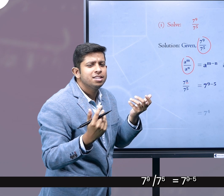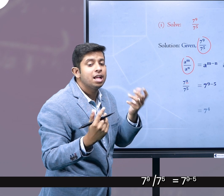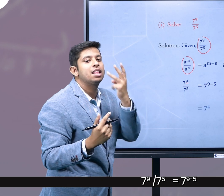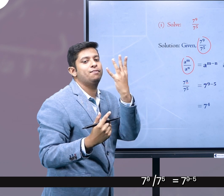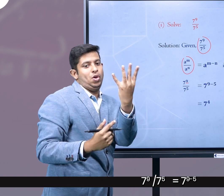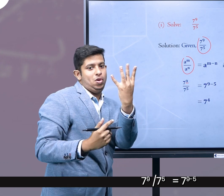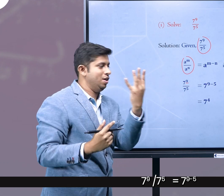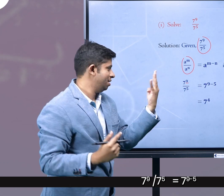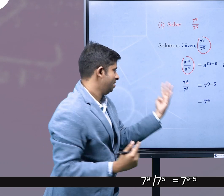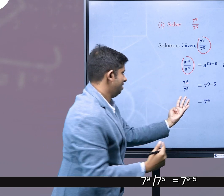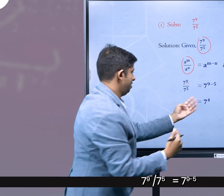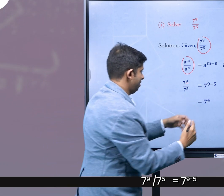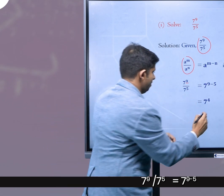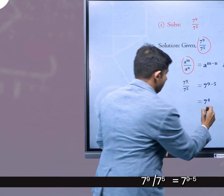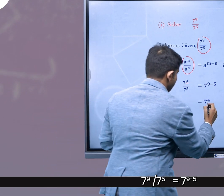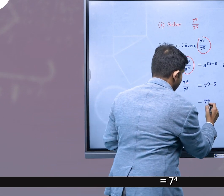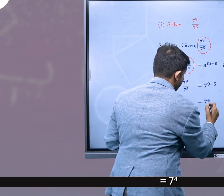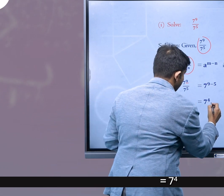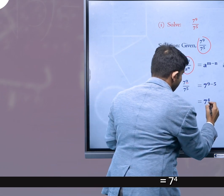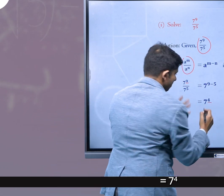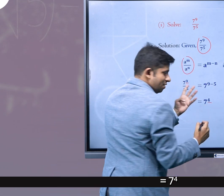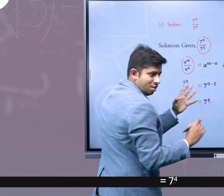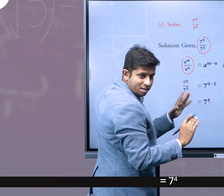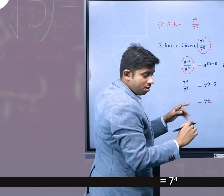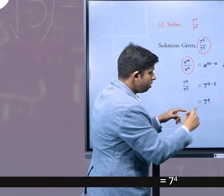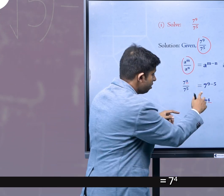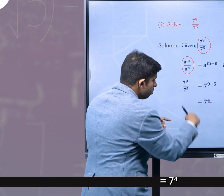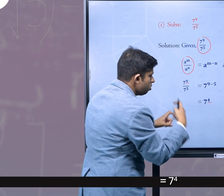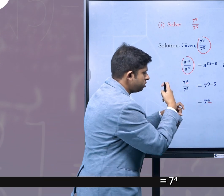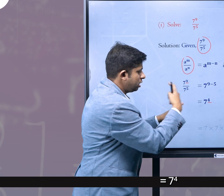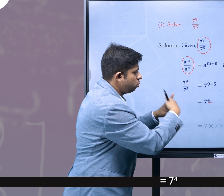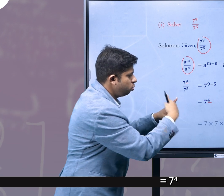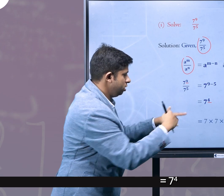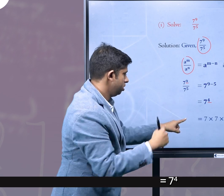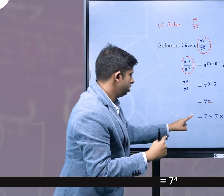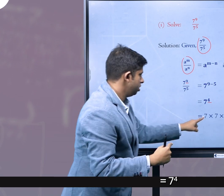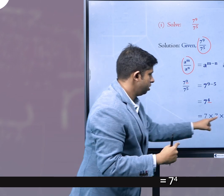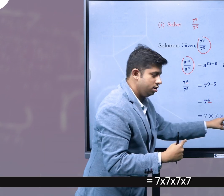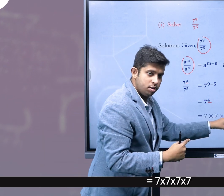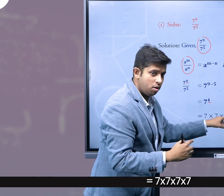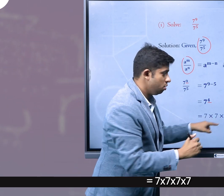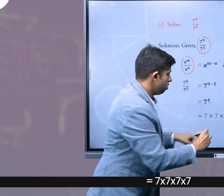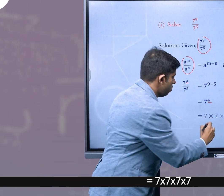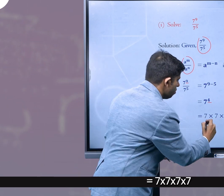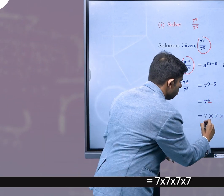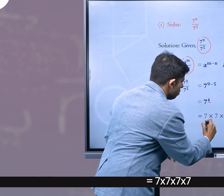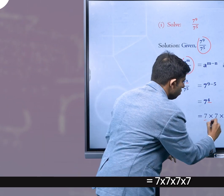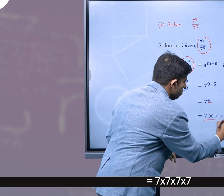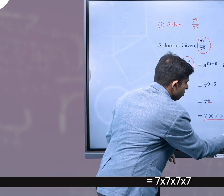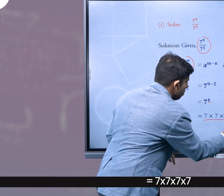to 7 to the power of 9 minus 5, which is equal to 7 to the power of 4, which is equal to 7 into 7 into 7 into